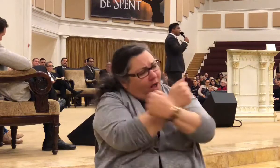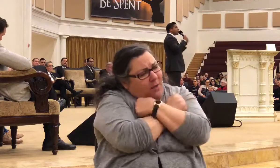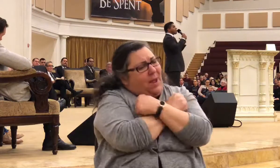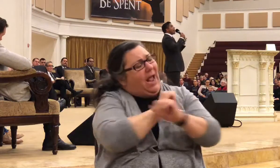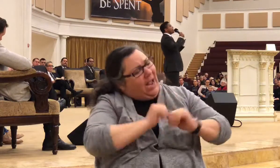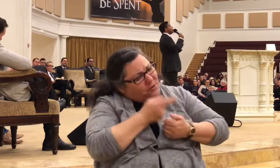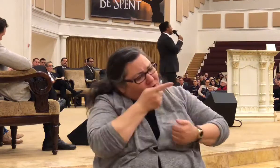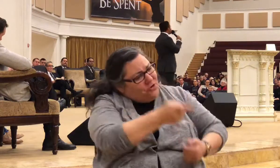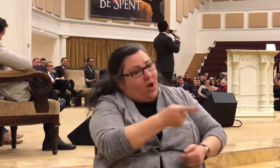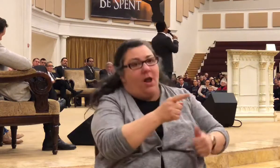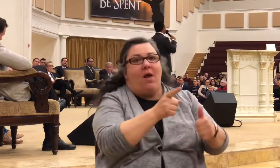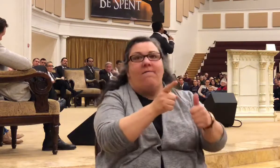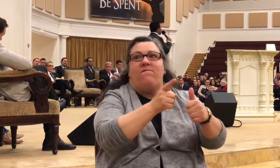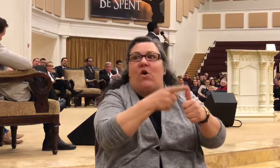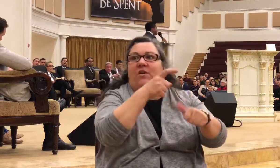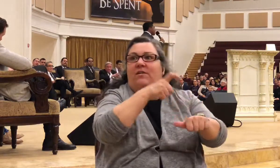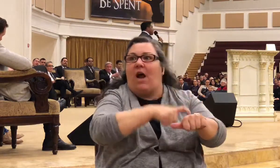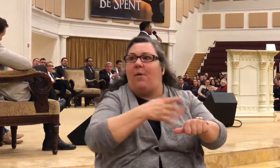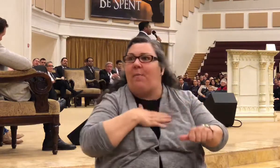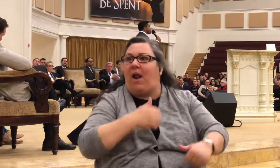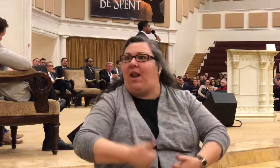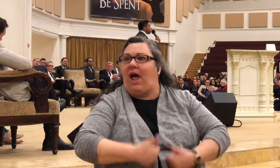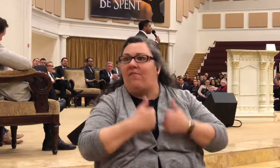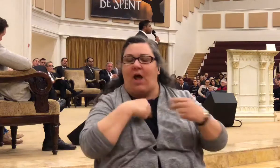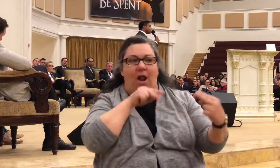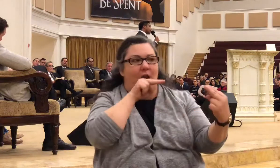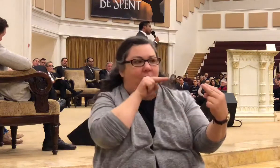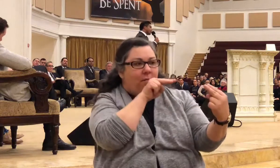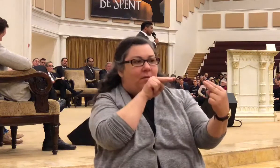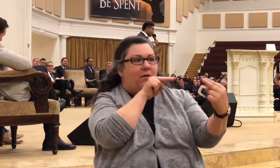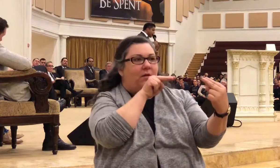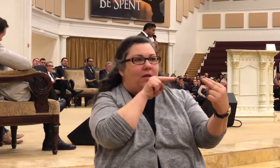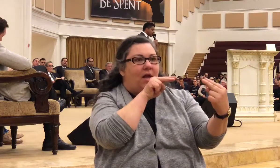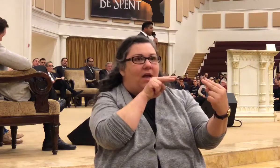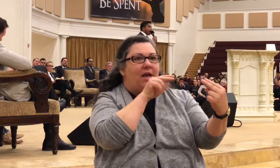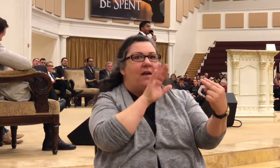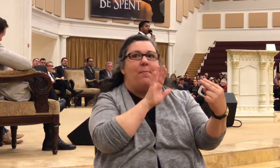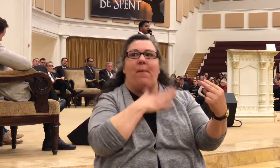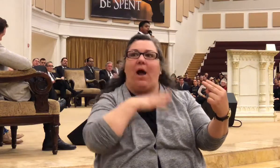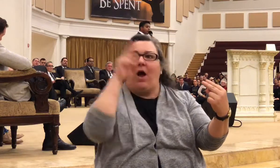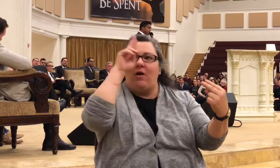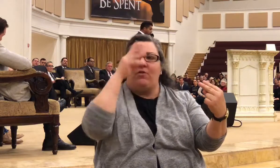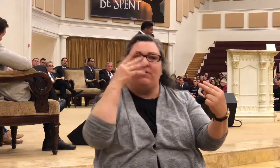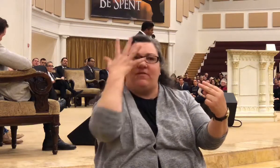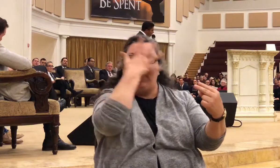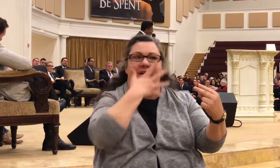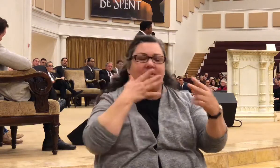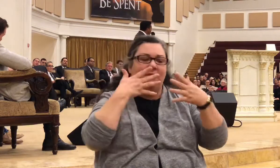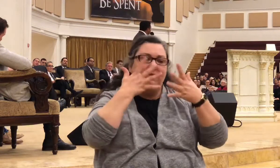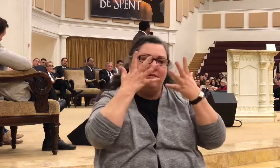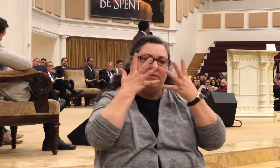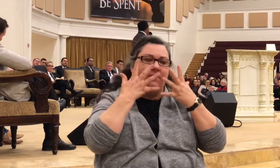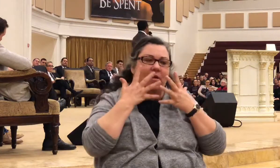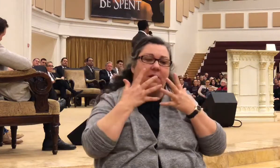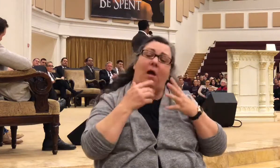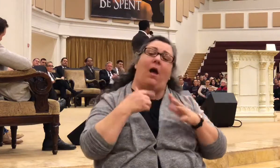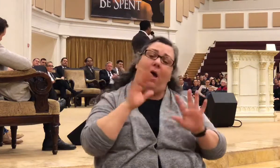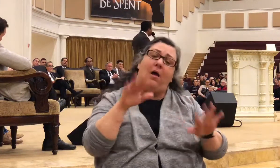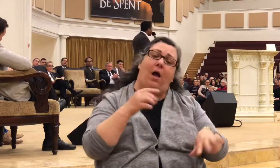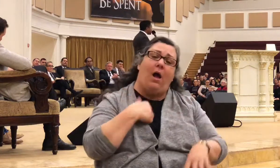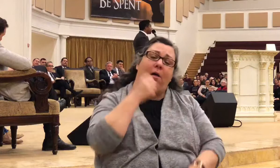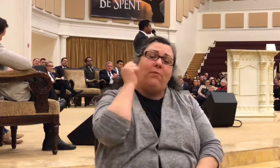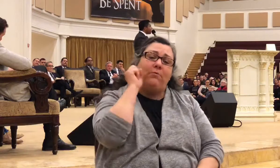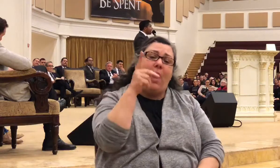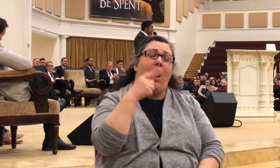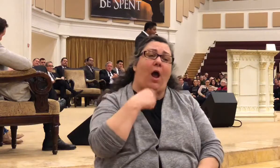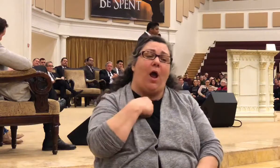And for the first time in my entire life, he looked at me, and just kind of with a little sadness, and he just, you know, well, I'm okay, I'm kind